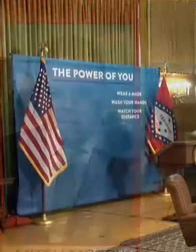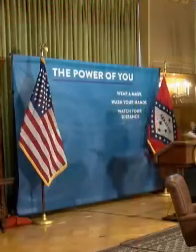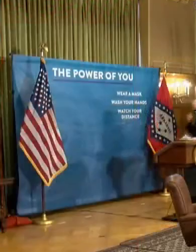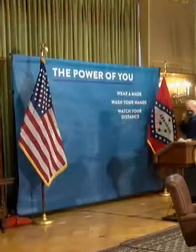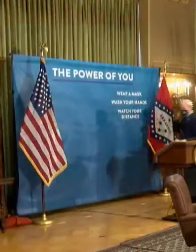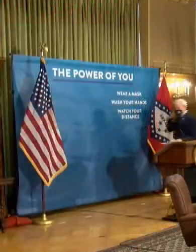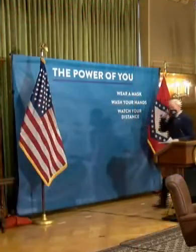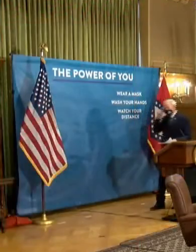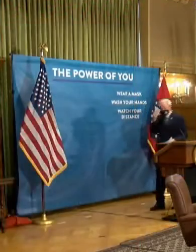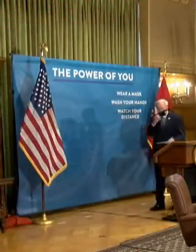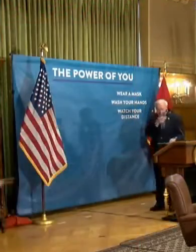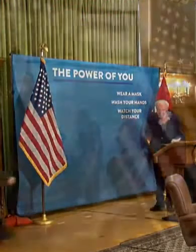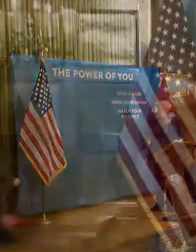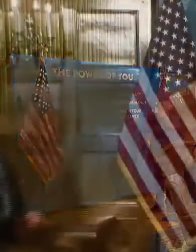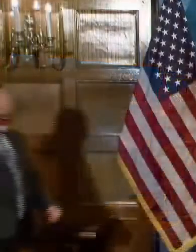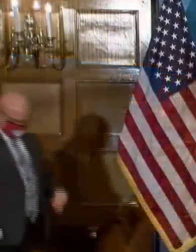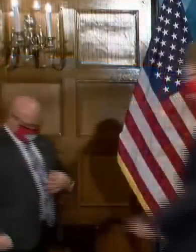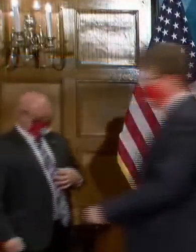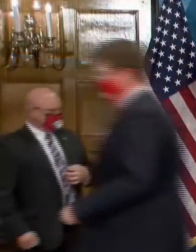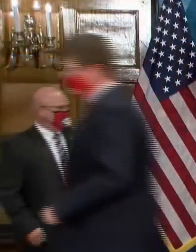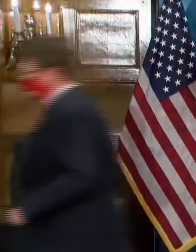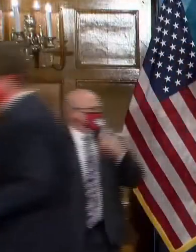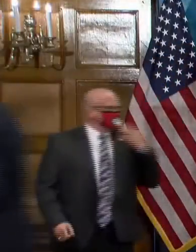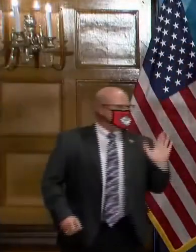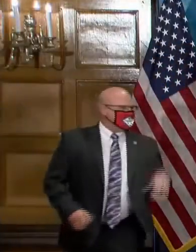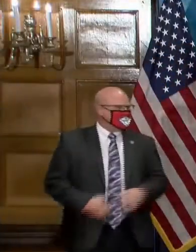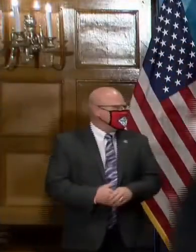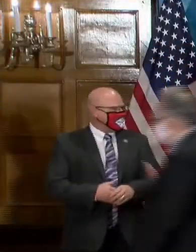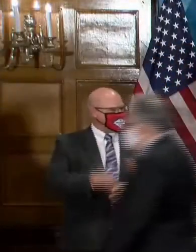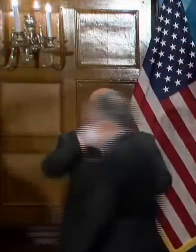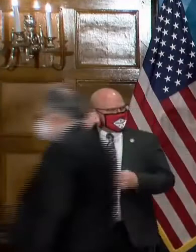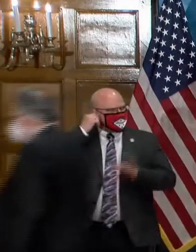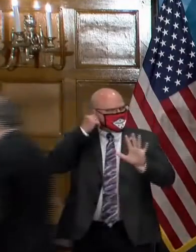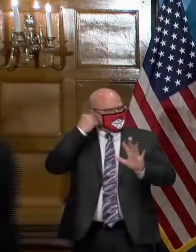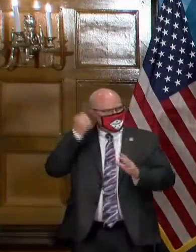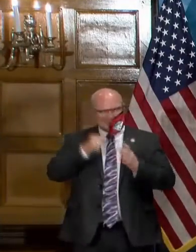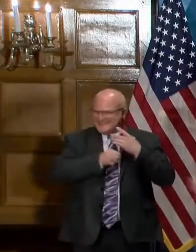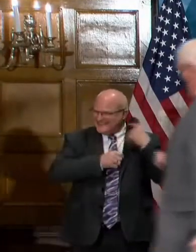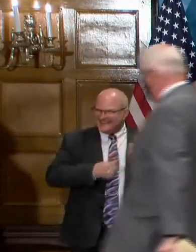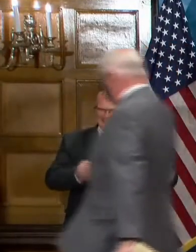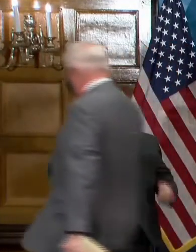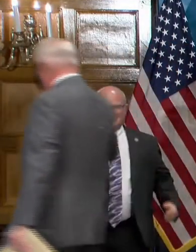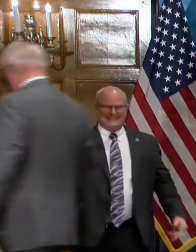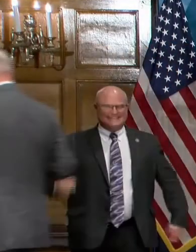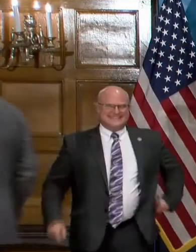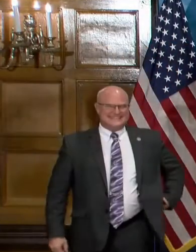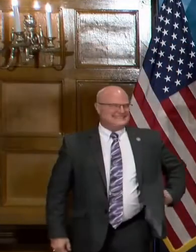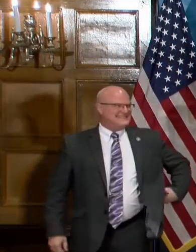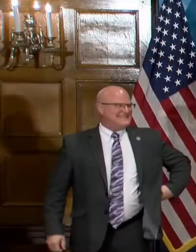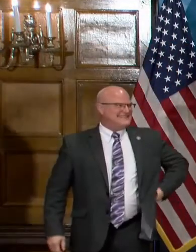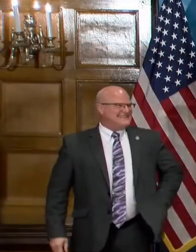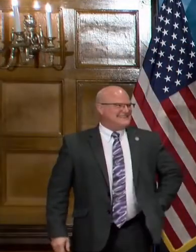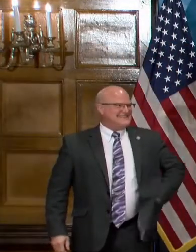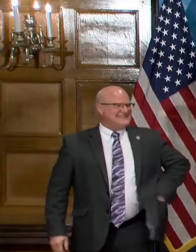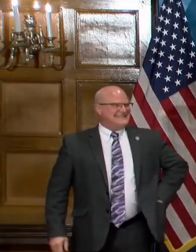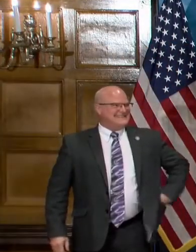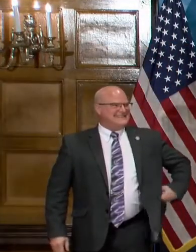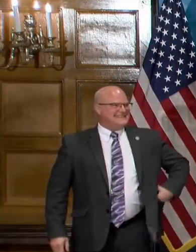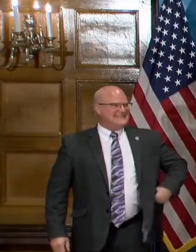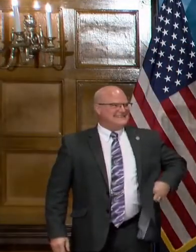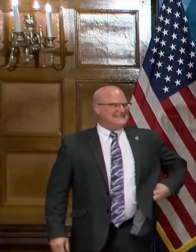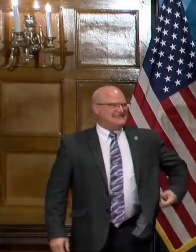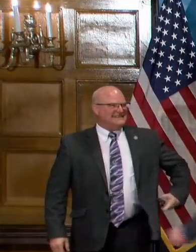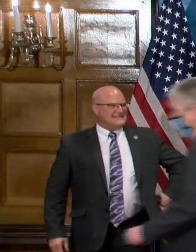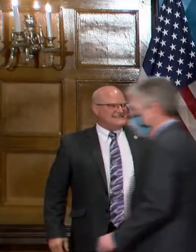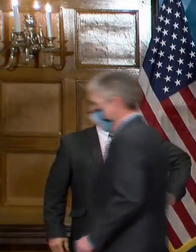being reported at one given time. It will be interesting to see, now that we're post-winter storm, if those cases go up.